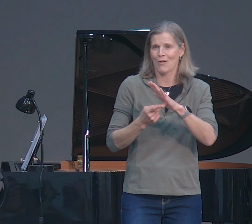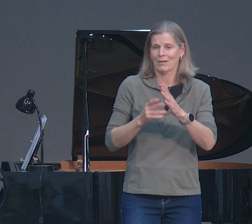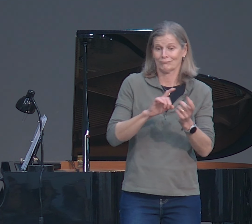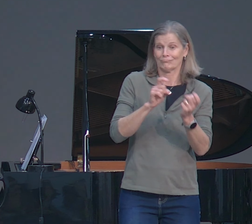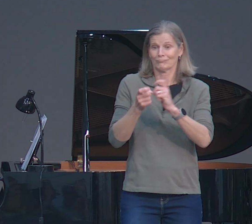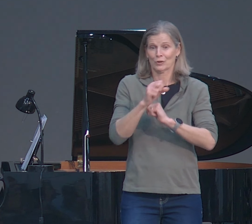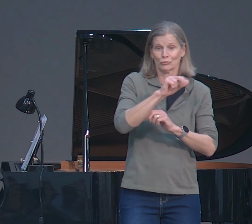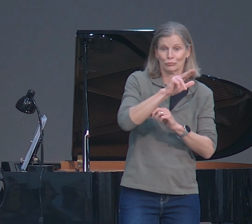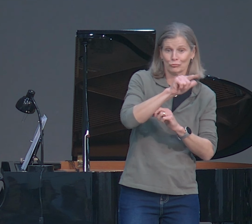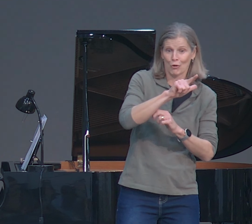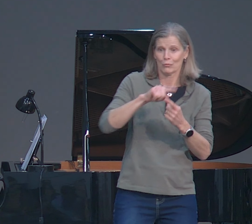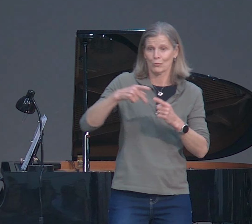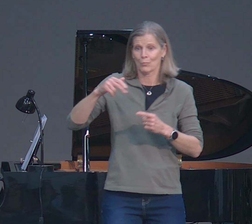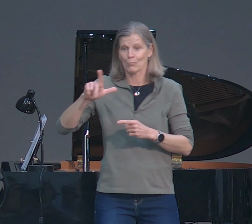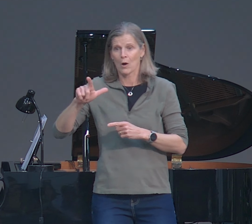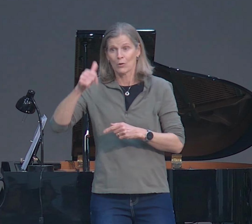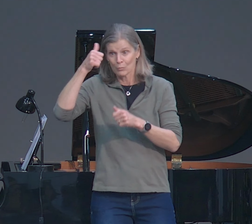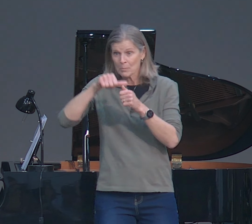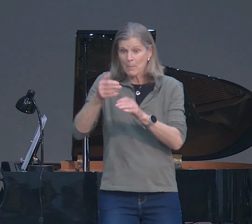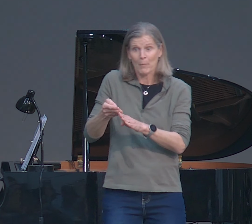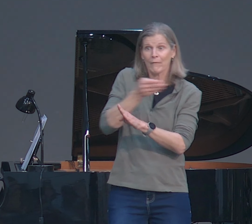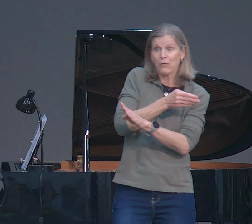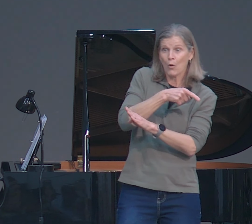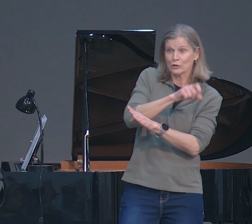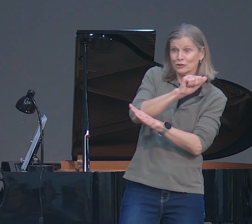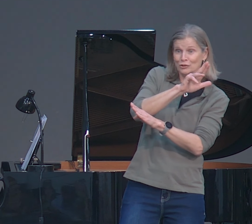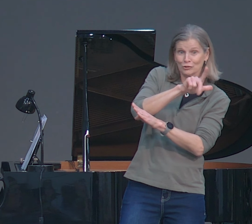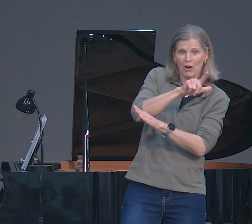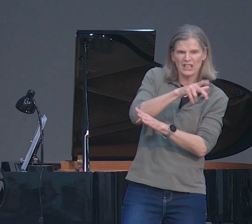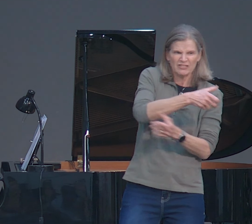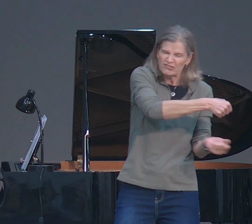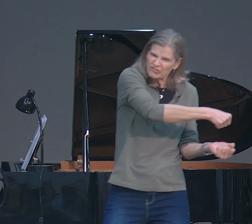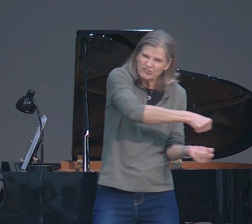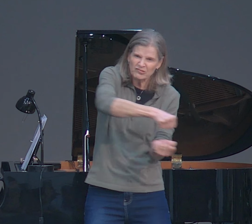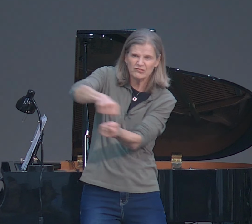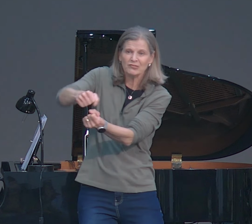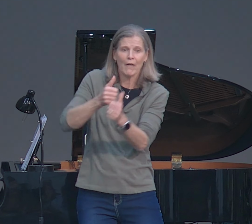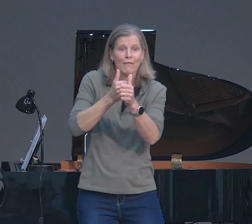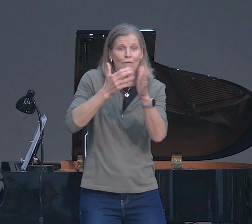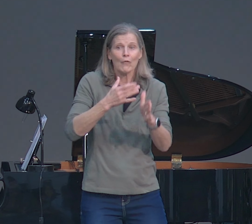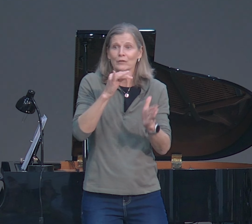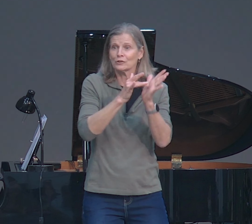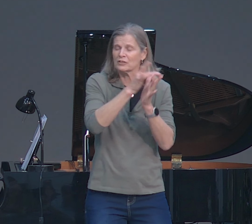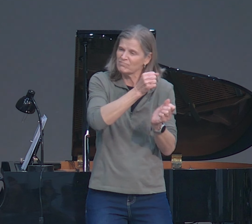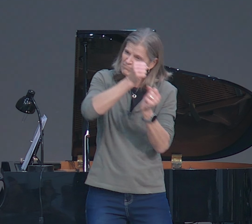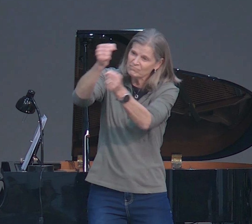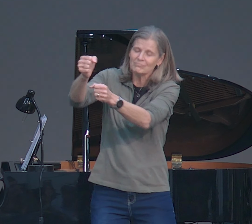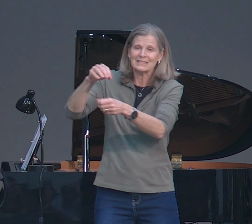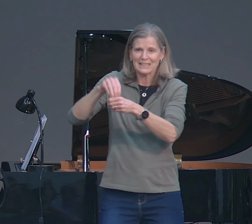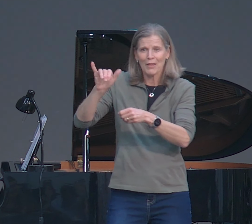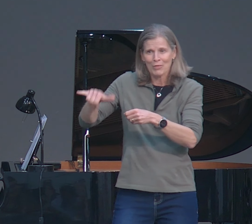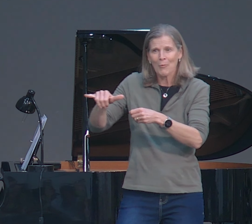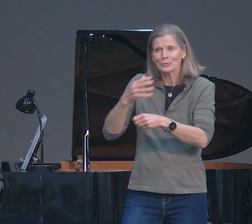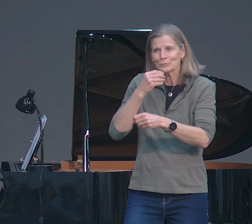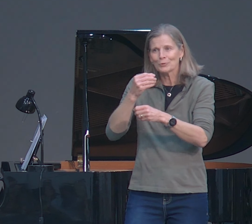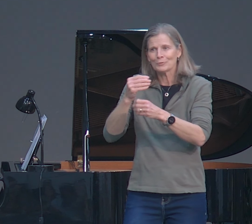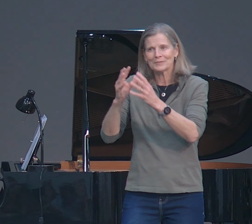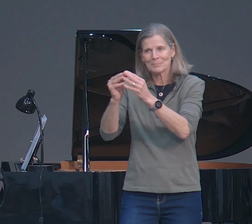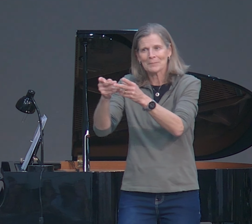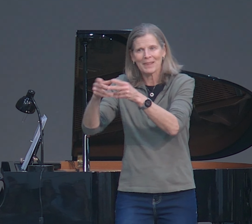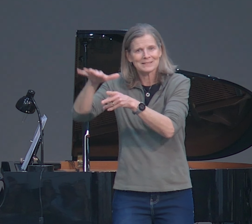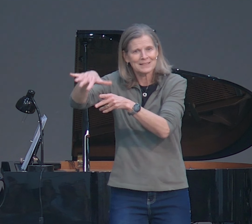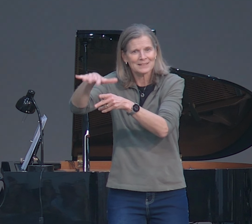conversion, guess what Paul did? He dragged followers of Jesus into the synagogues and had them punished, often